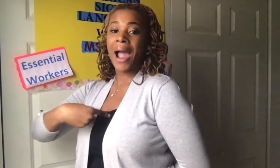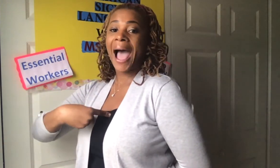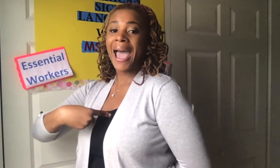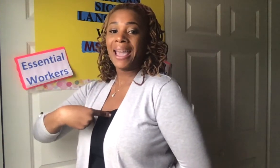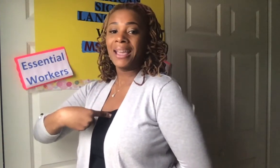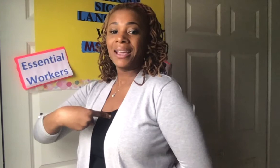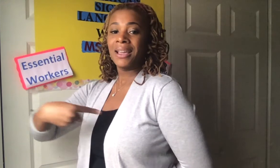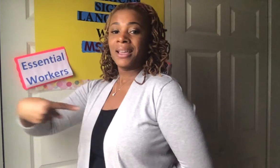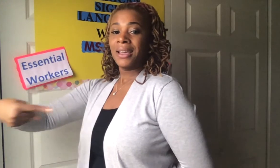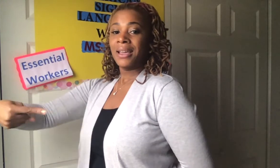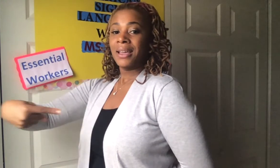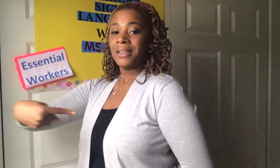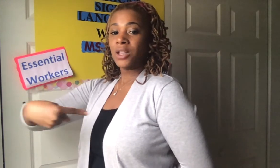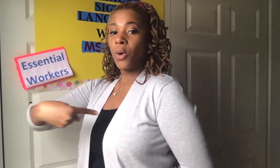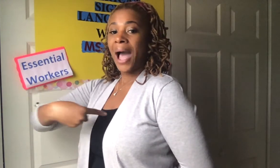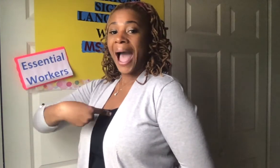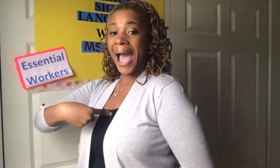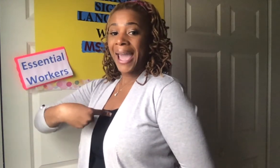I. So I